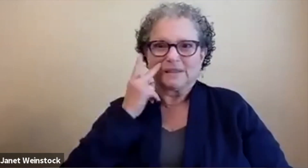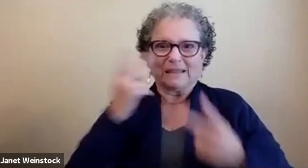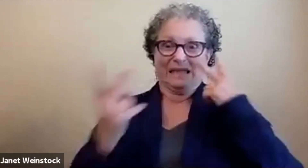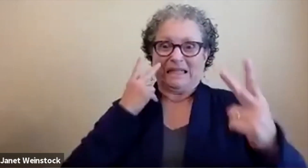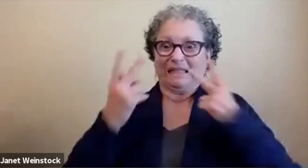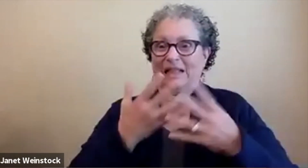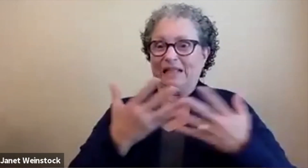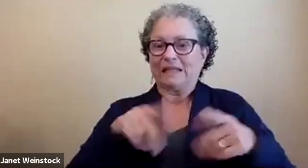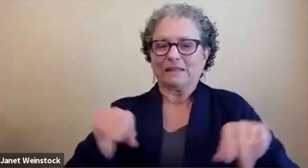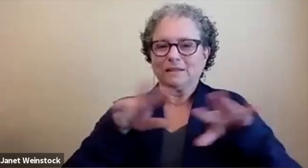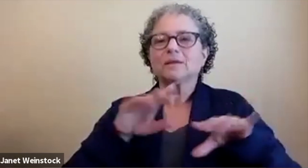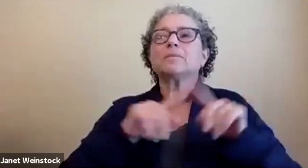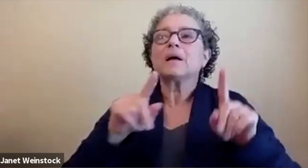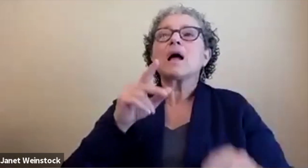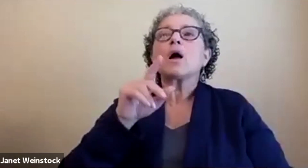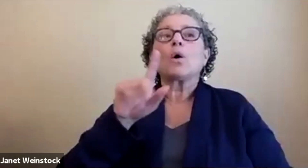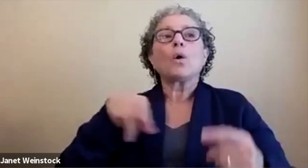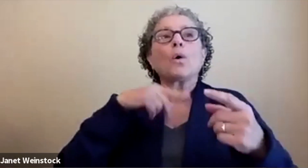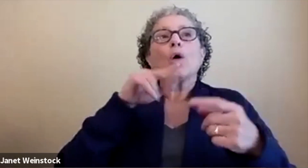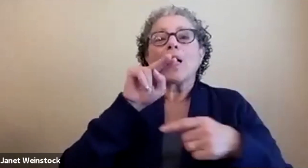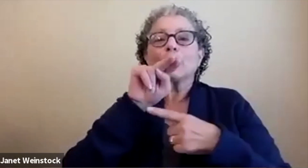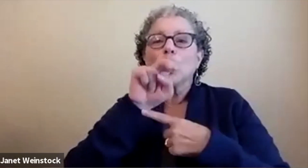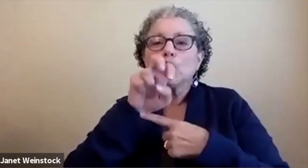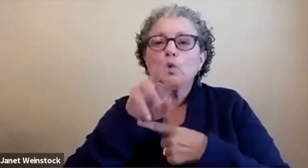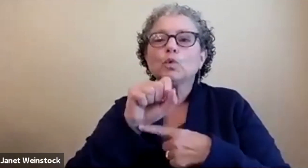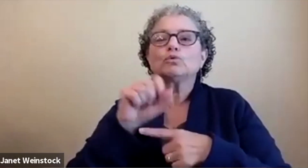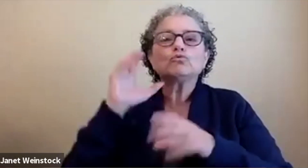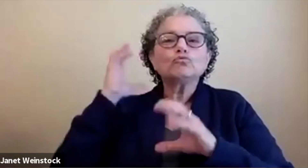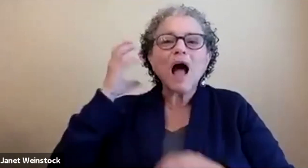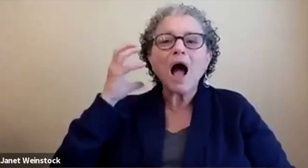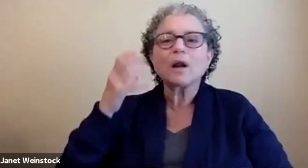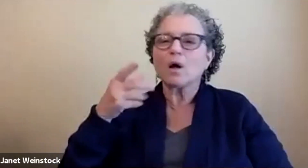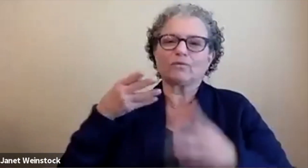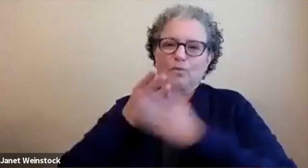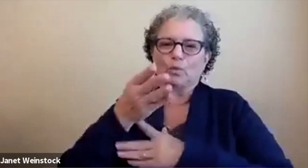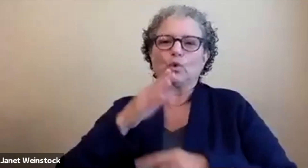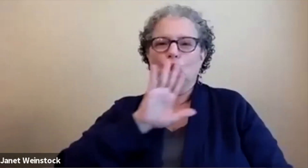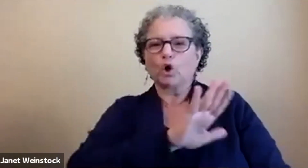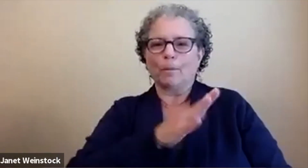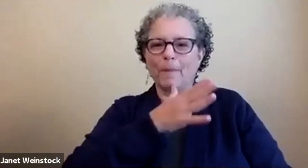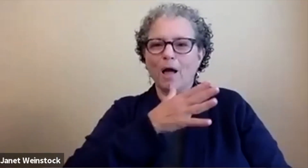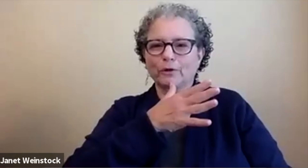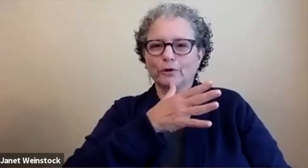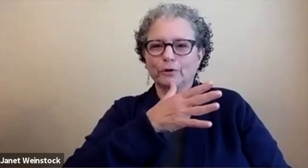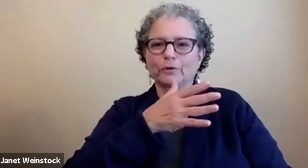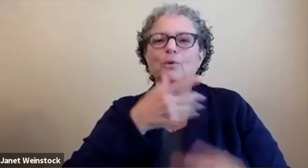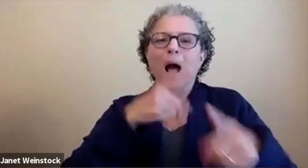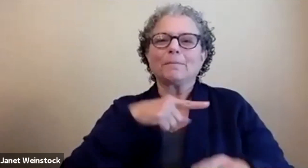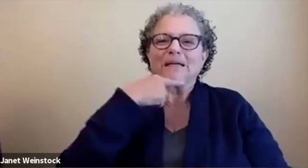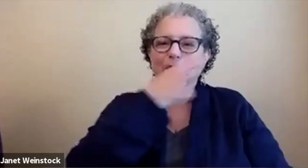alert and she would see a lot. But as far as news or radio, then she used her mother,